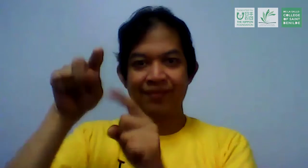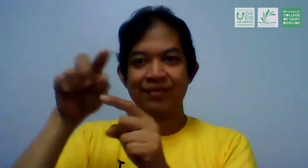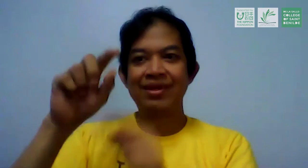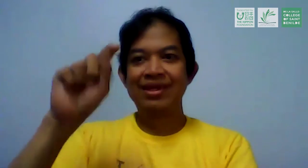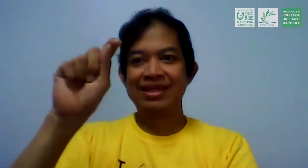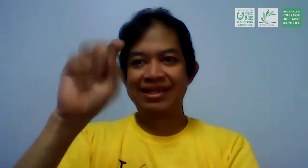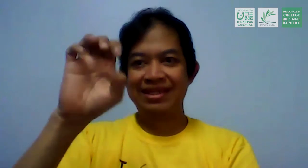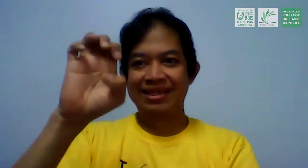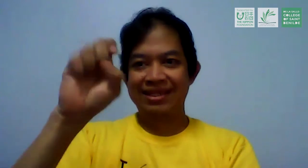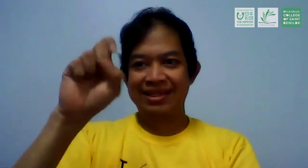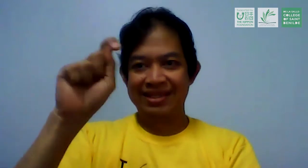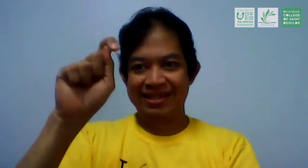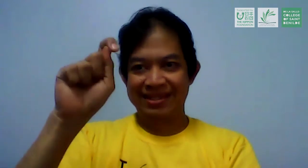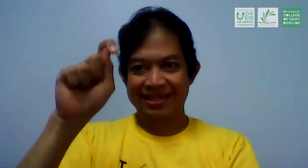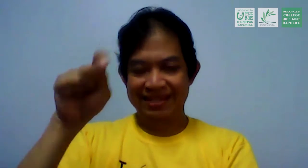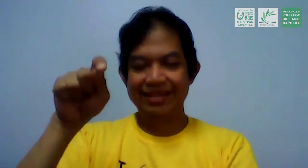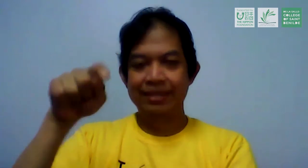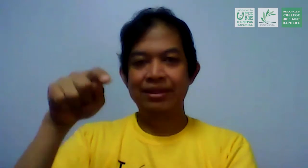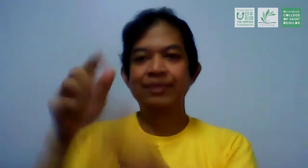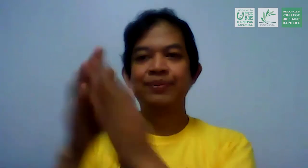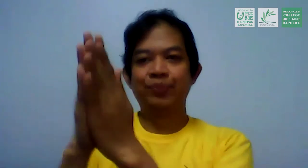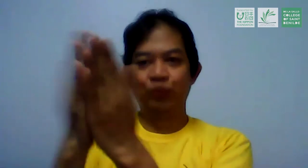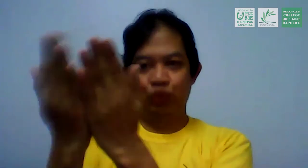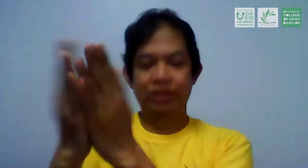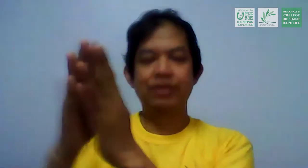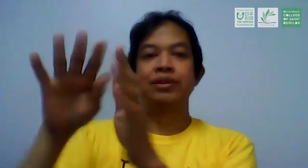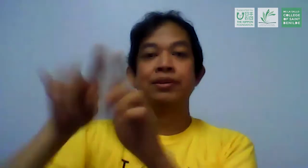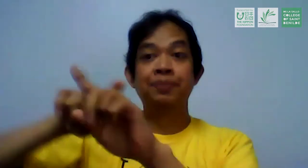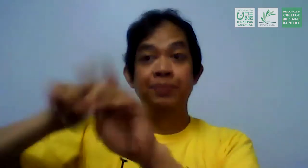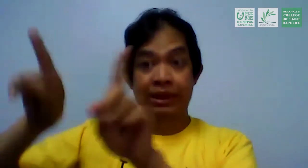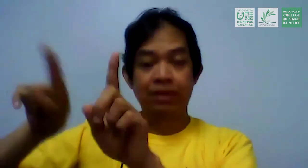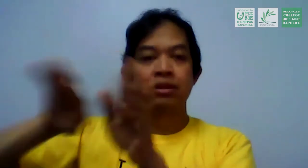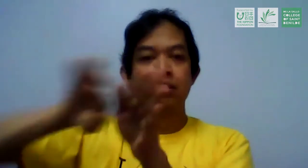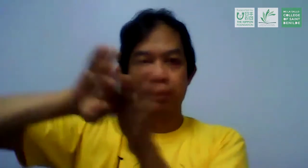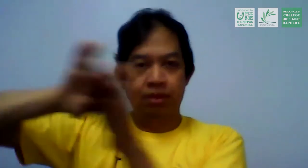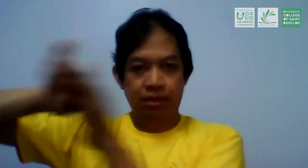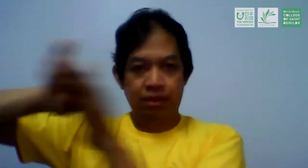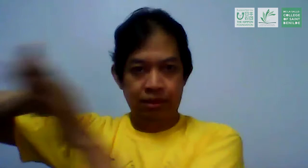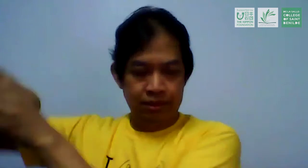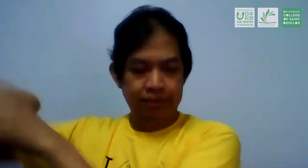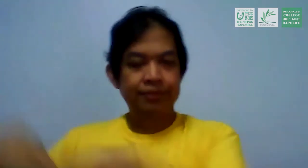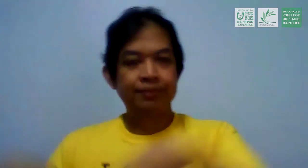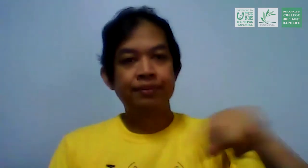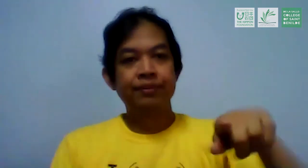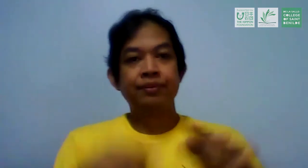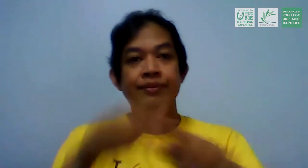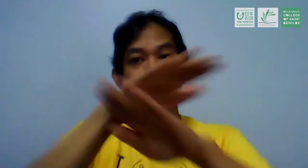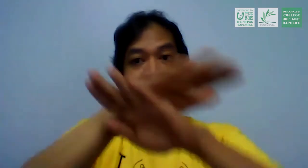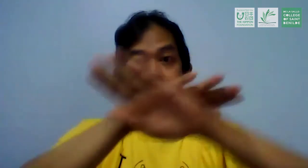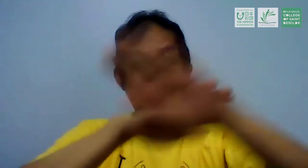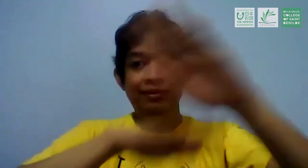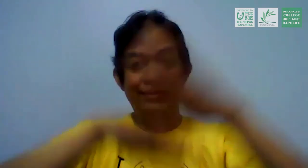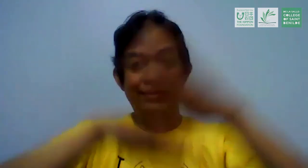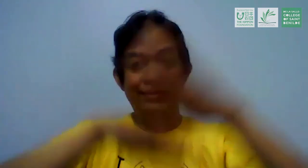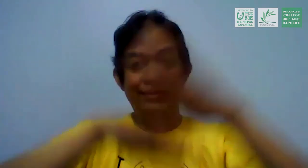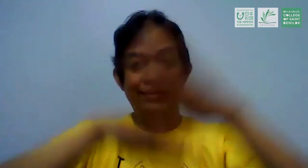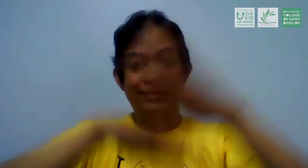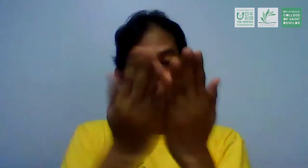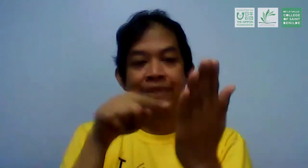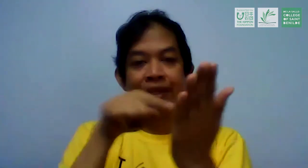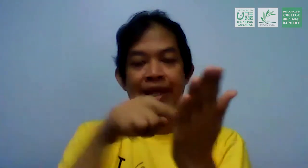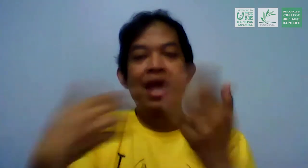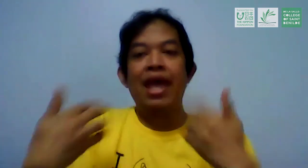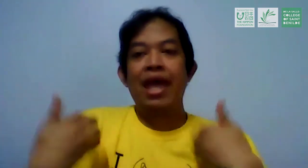you can use it to learn vocabulary, the text. But for